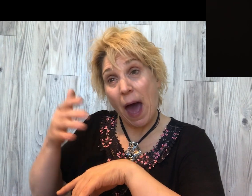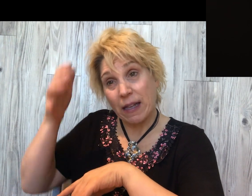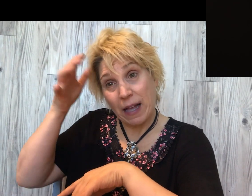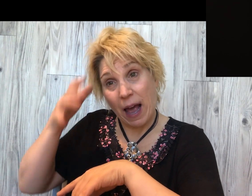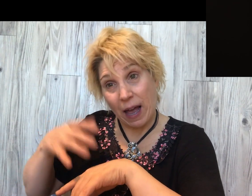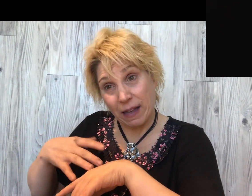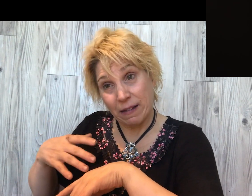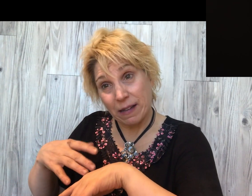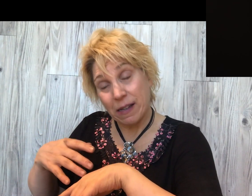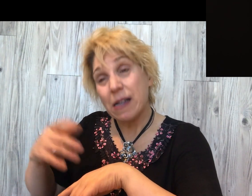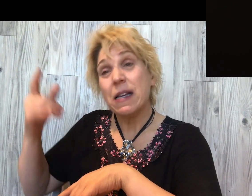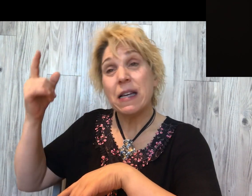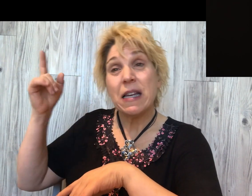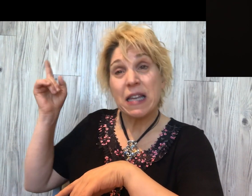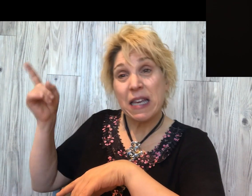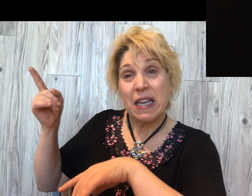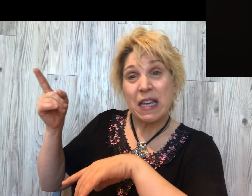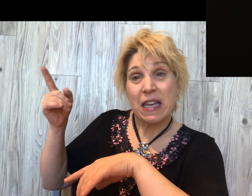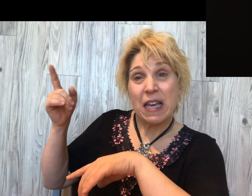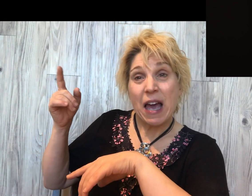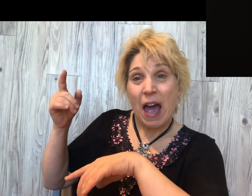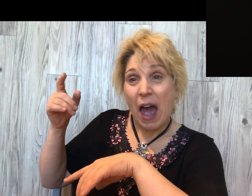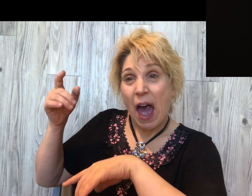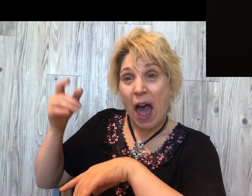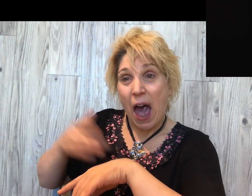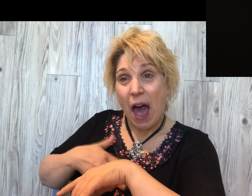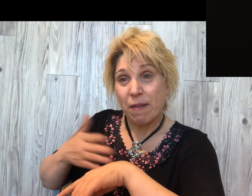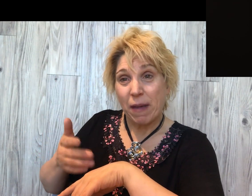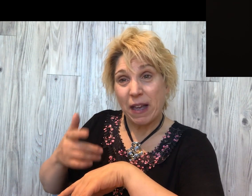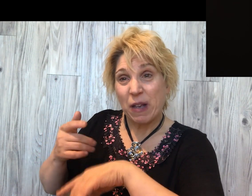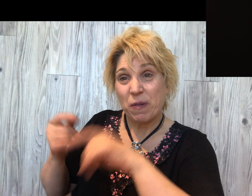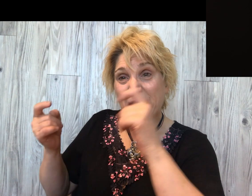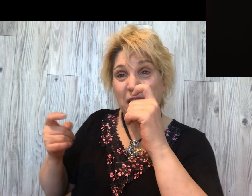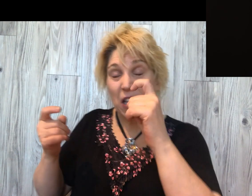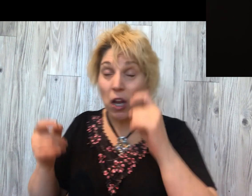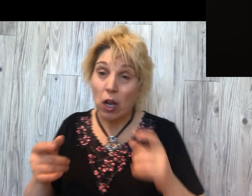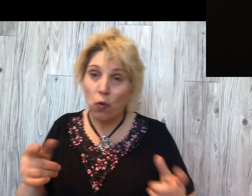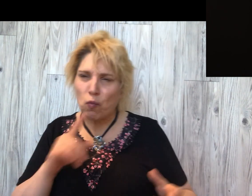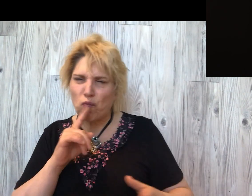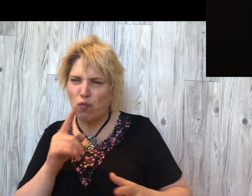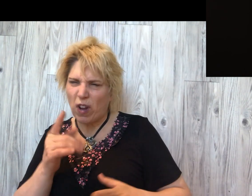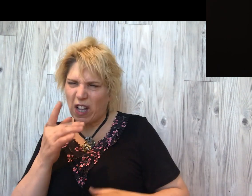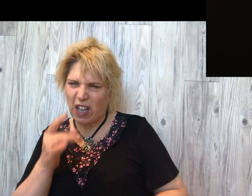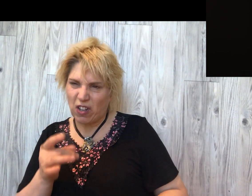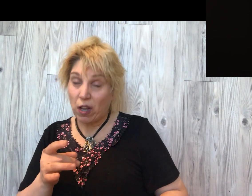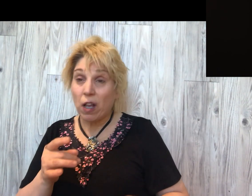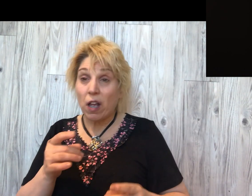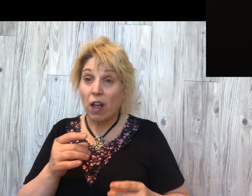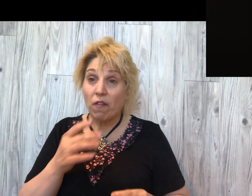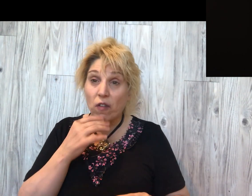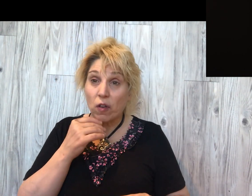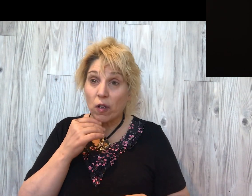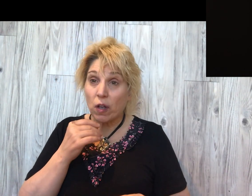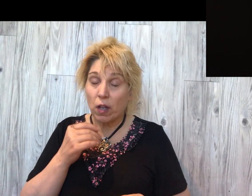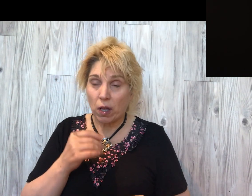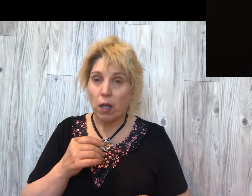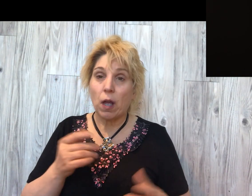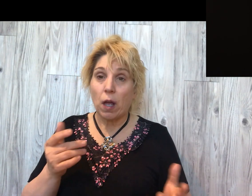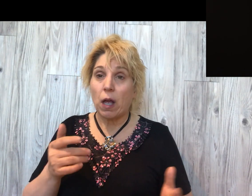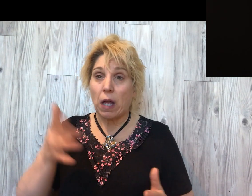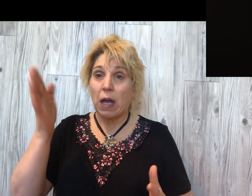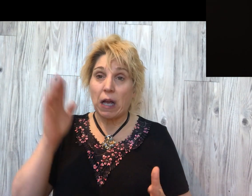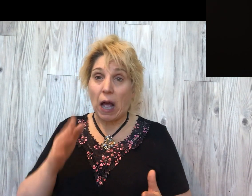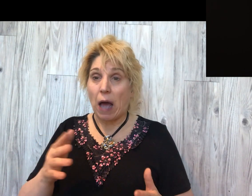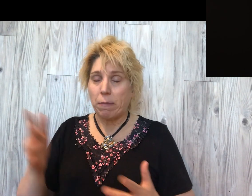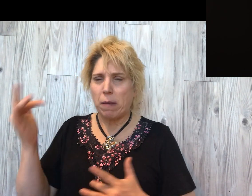admitted that he was a bad guy. He admitted his guilt. He admitted that he was a sinner. In fact, it's really interesting. If you read the Greek text where he